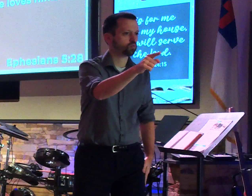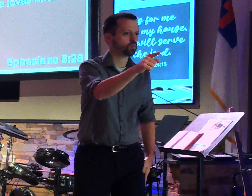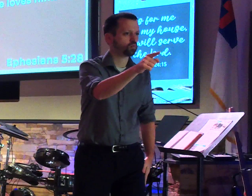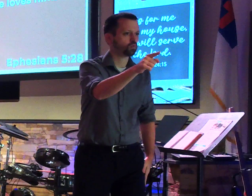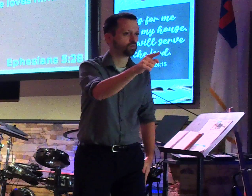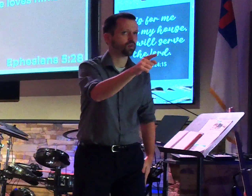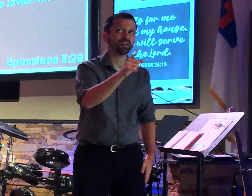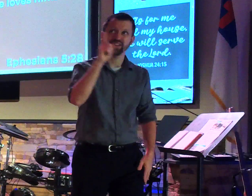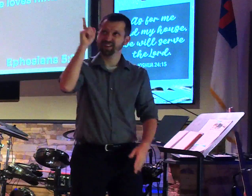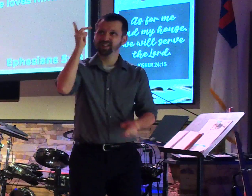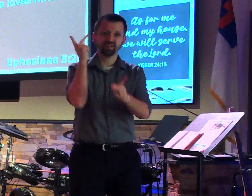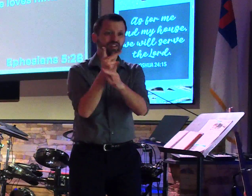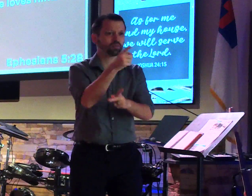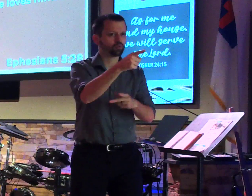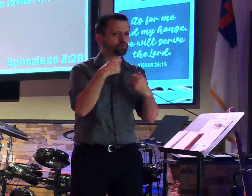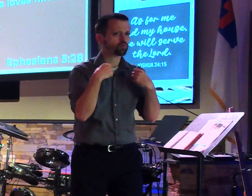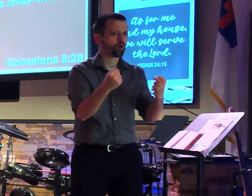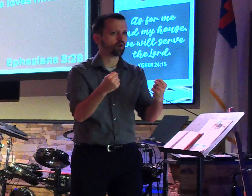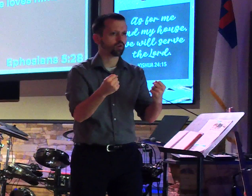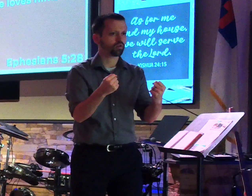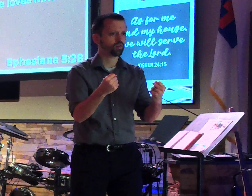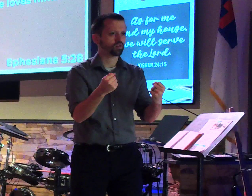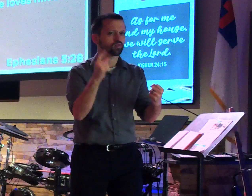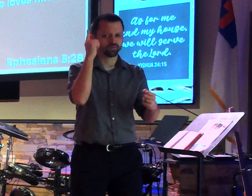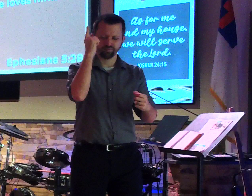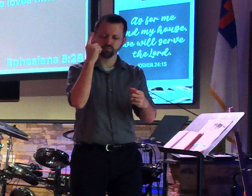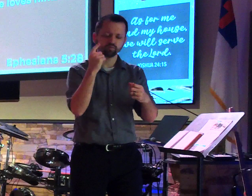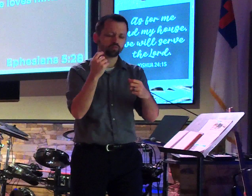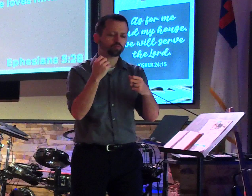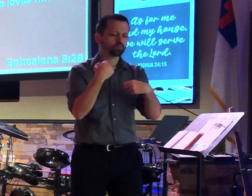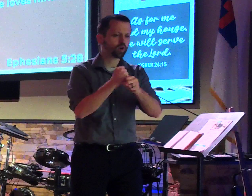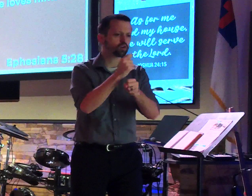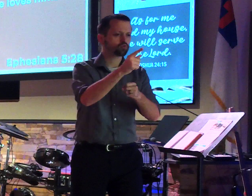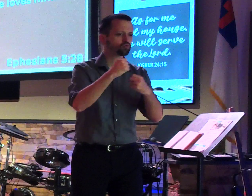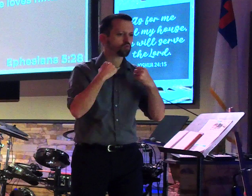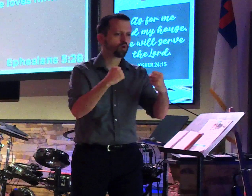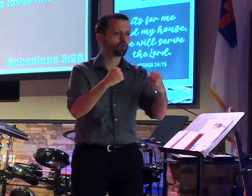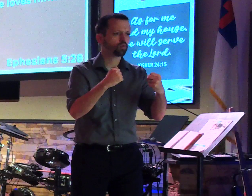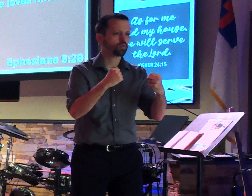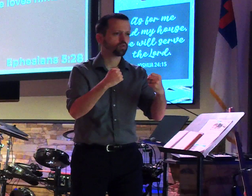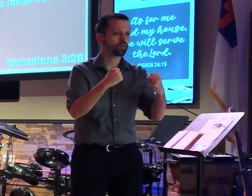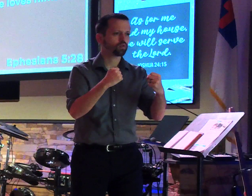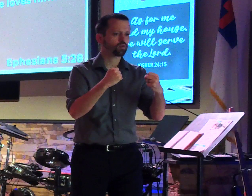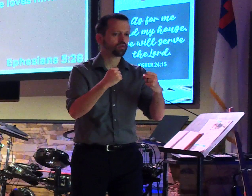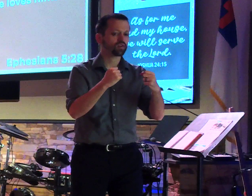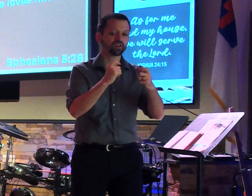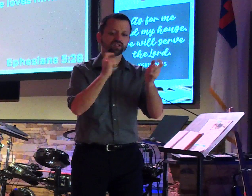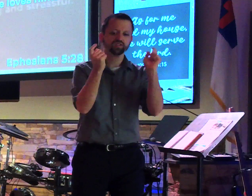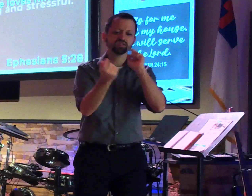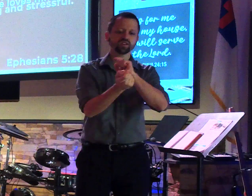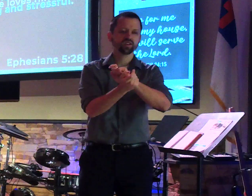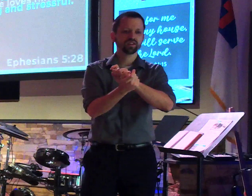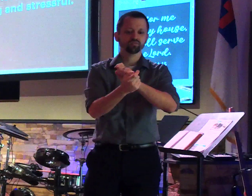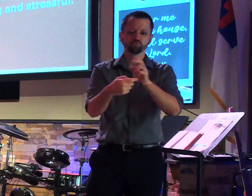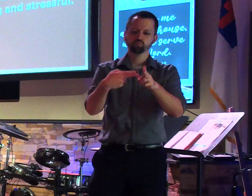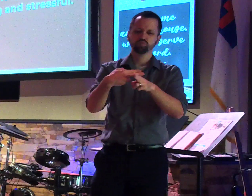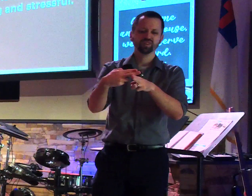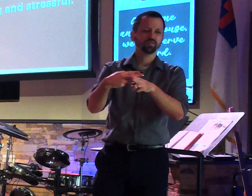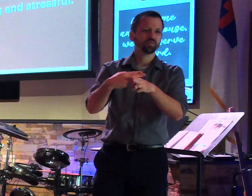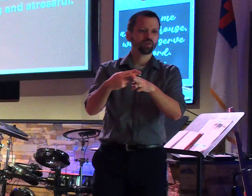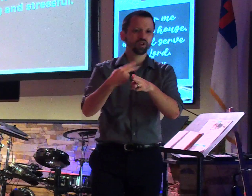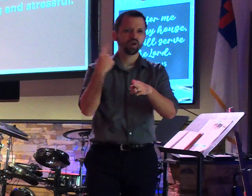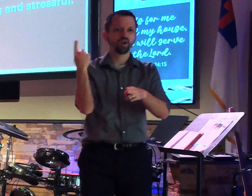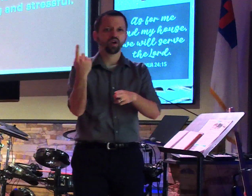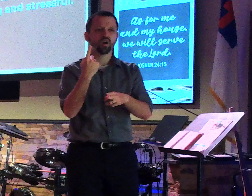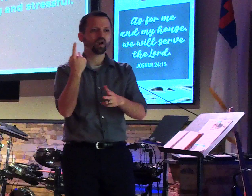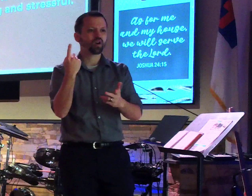And he'll keep you strong. He'll keep you strong. Change is a season. We go through several